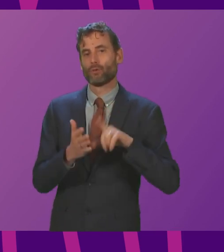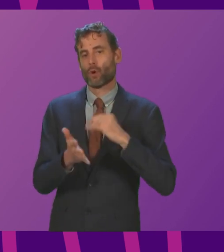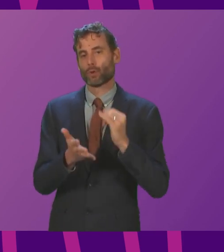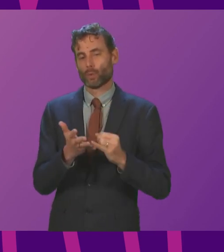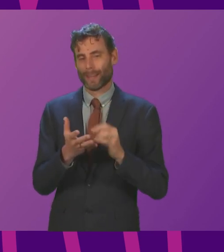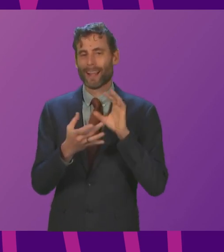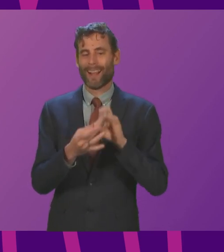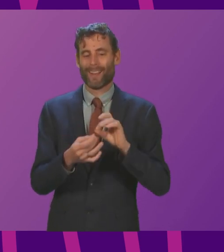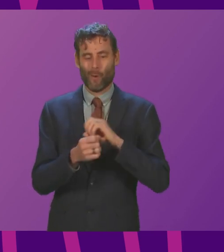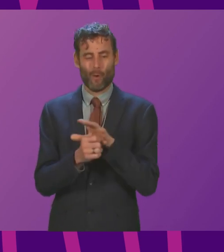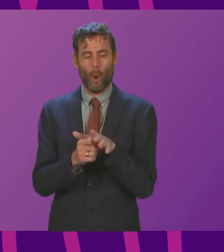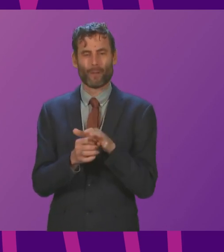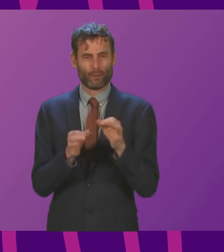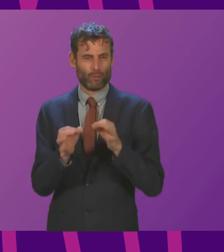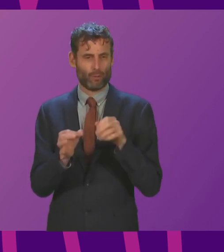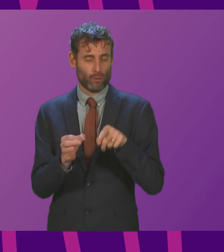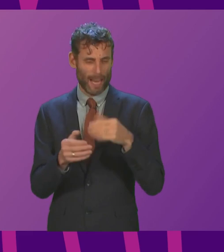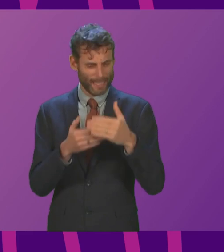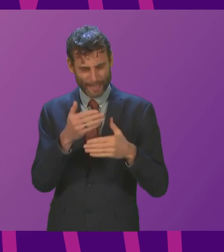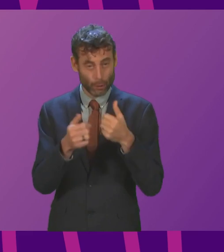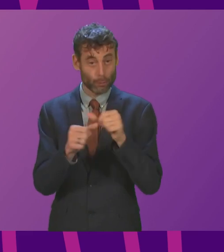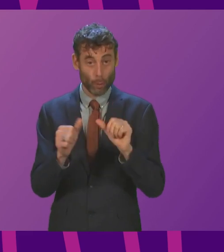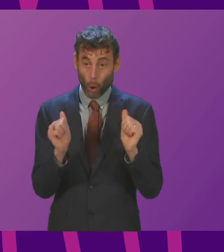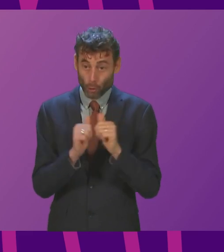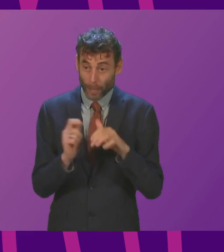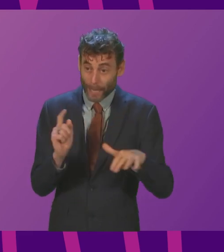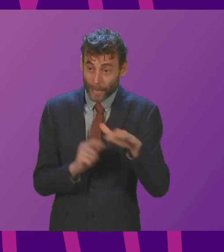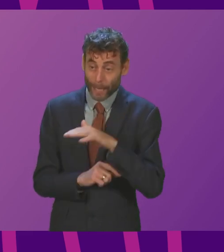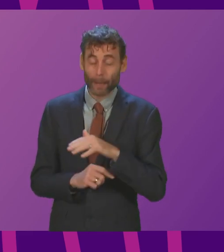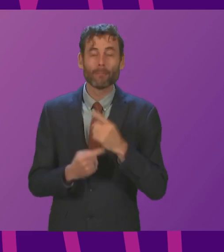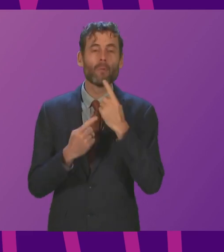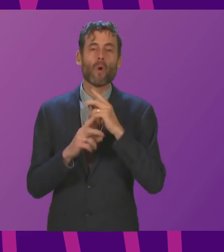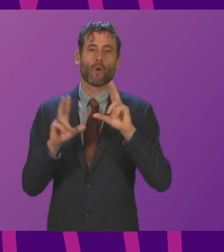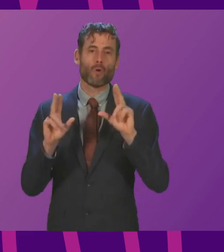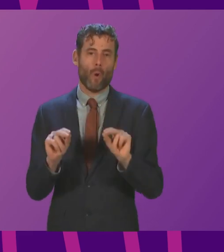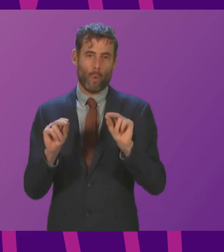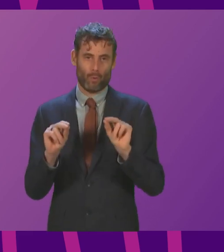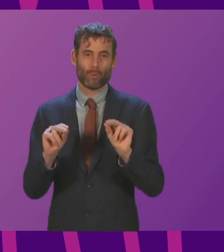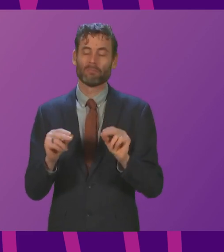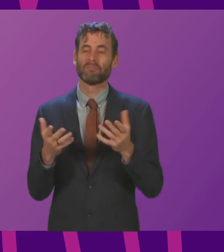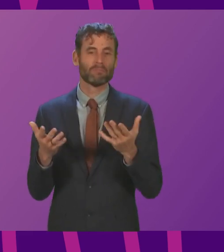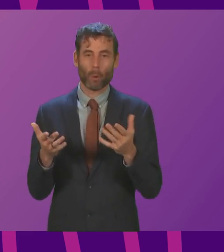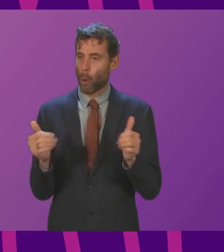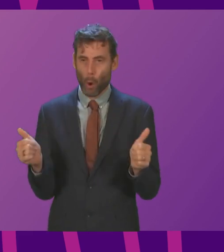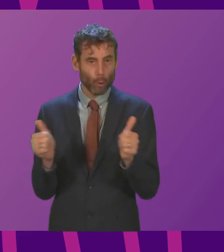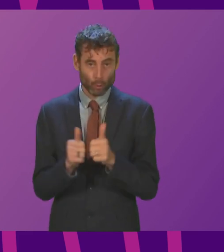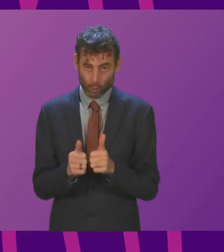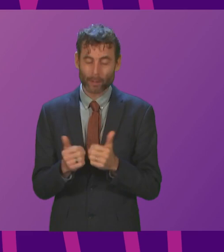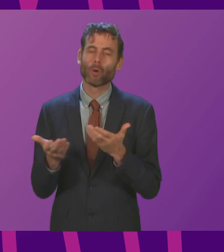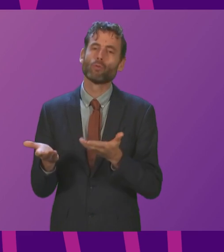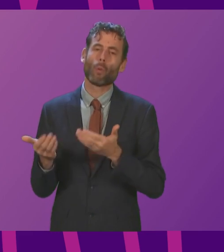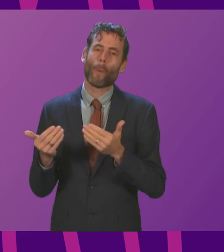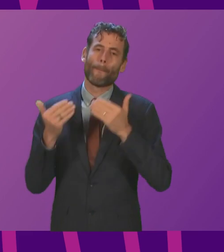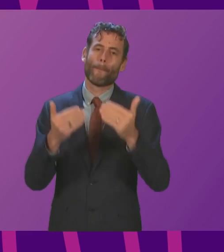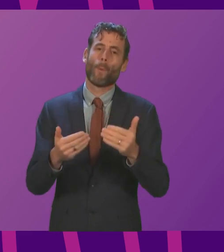Swinney on COVID recovery strategy, be agreed. Are we all agreed? No. The Parliament is not agreed, therefore we will move to